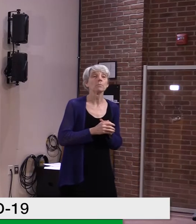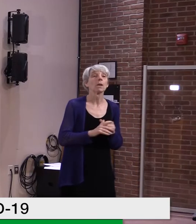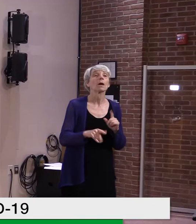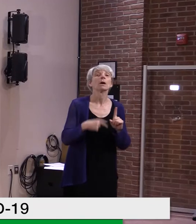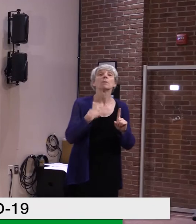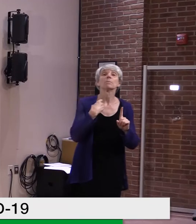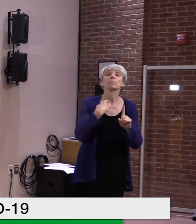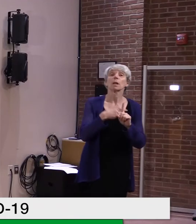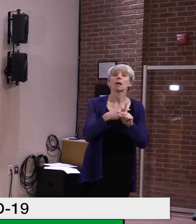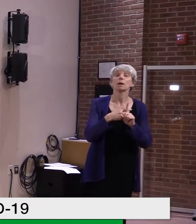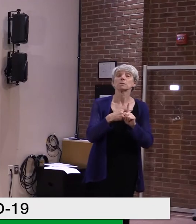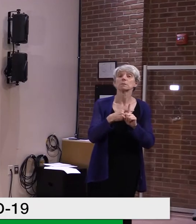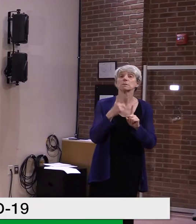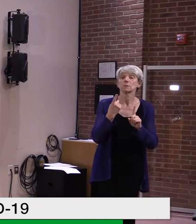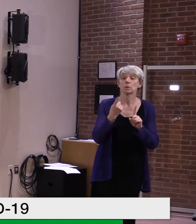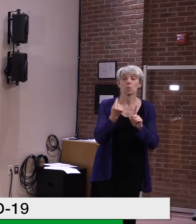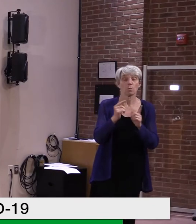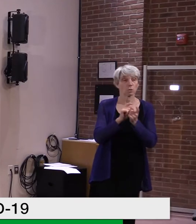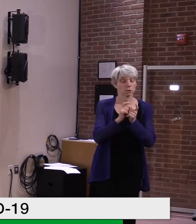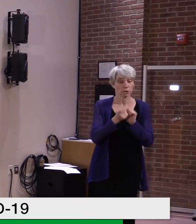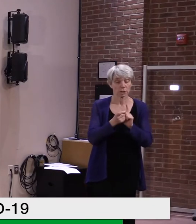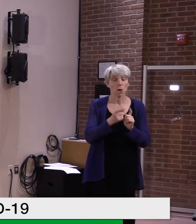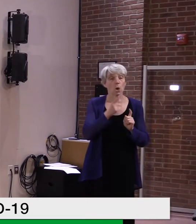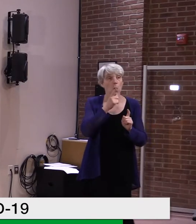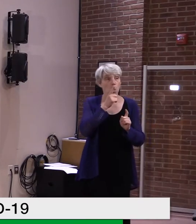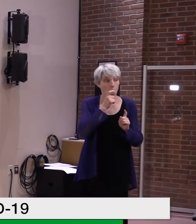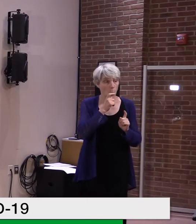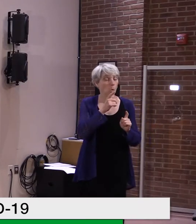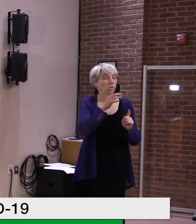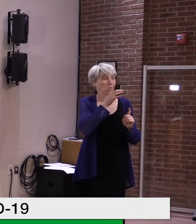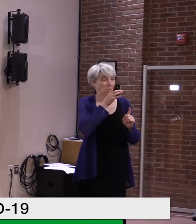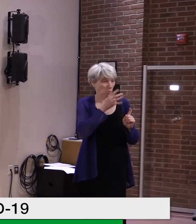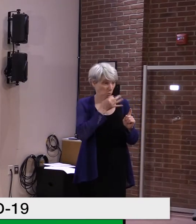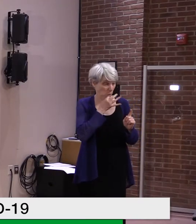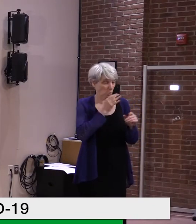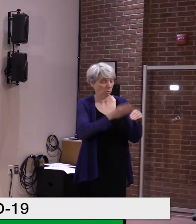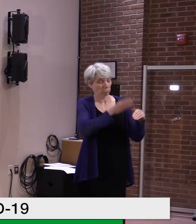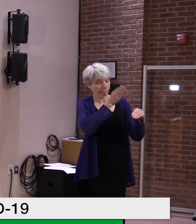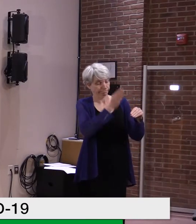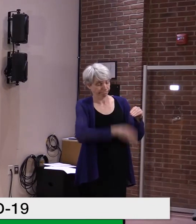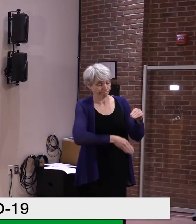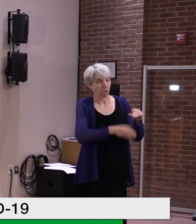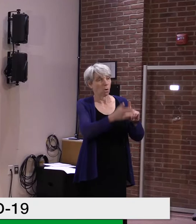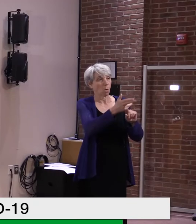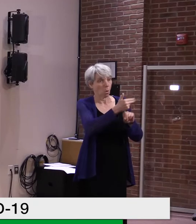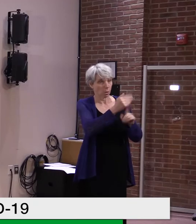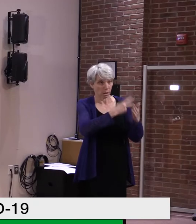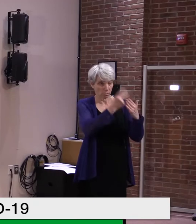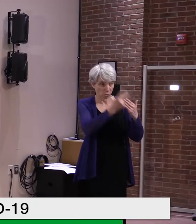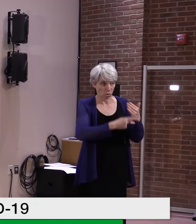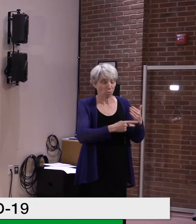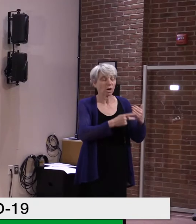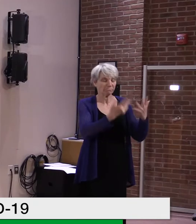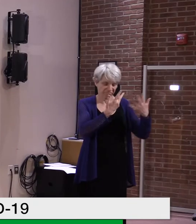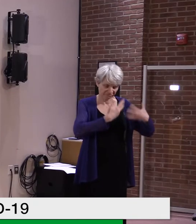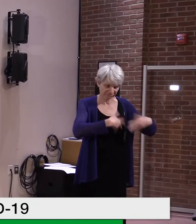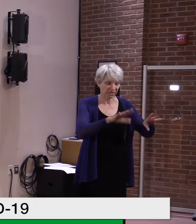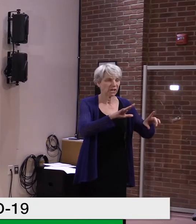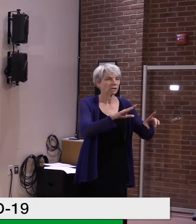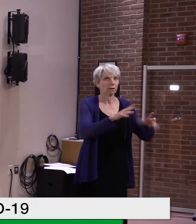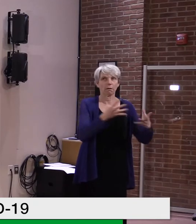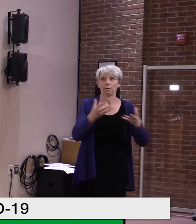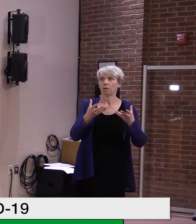we're providing a subsidy for those that are leaving the hotel motel program with a subsidy in order,